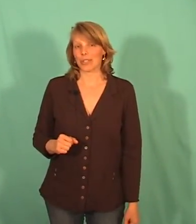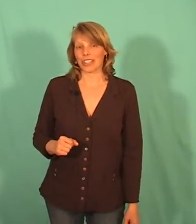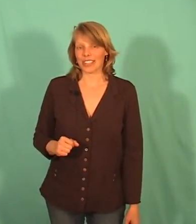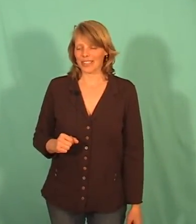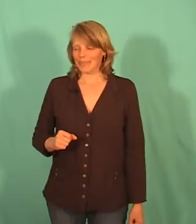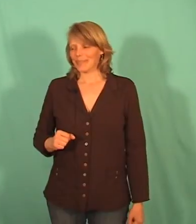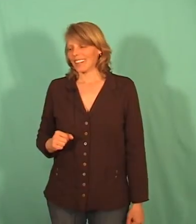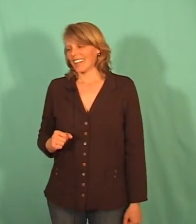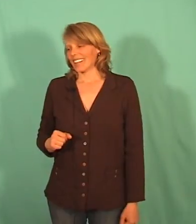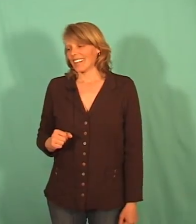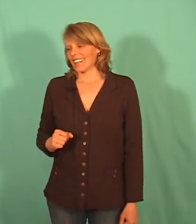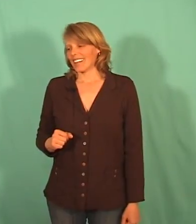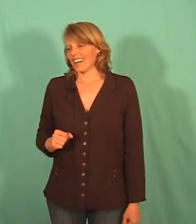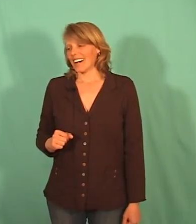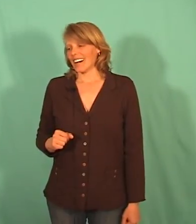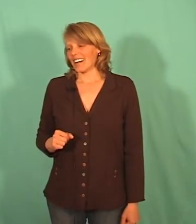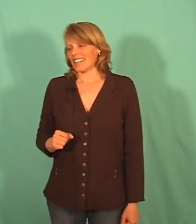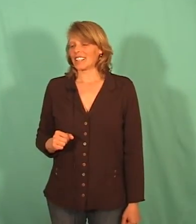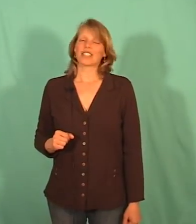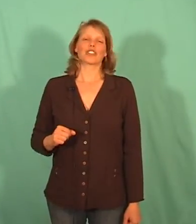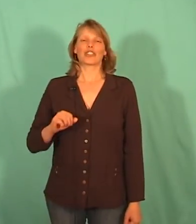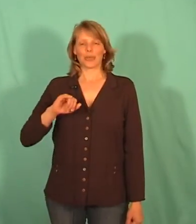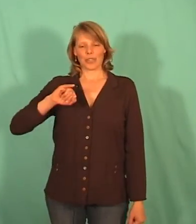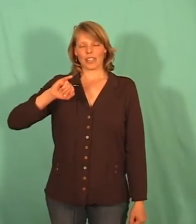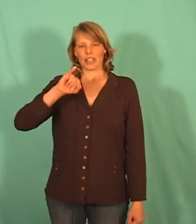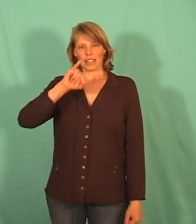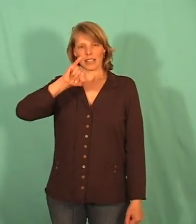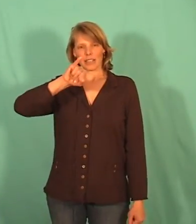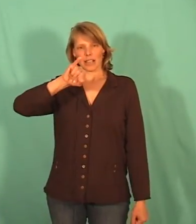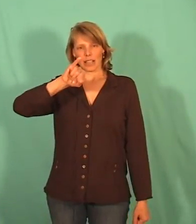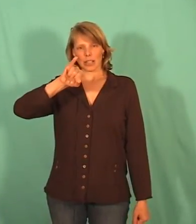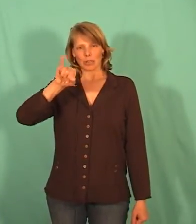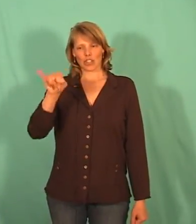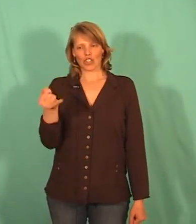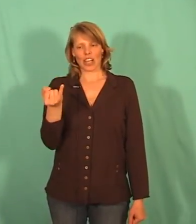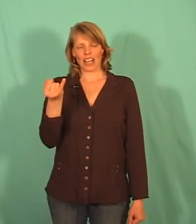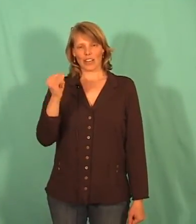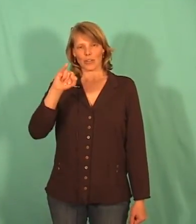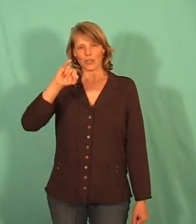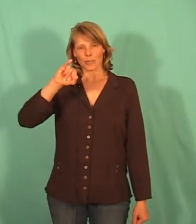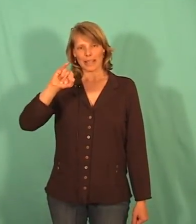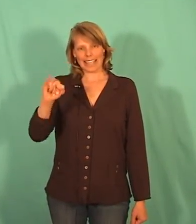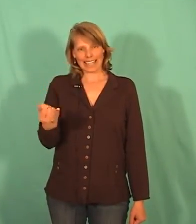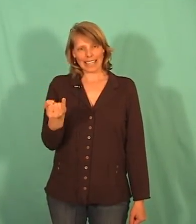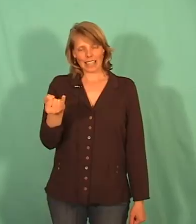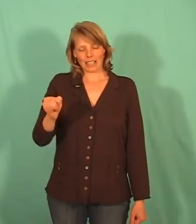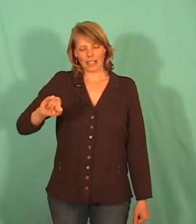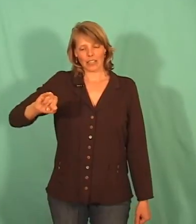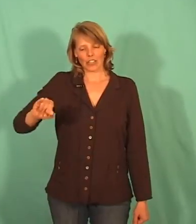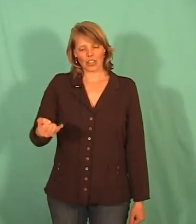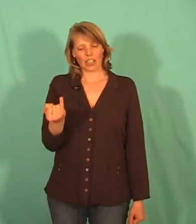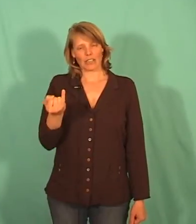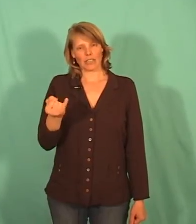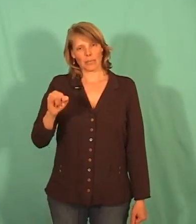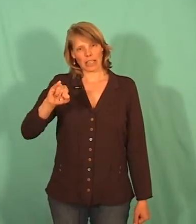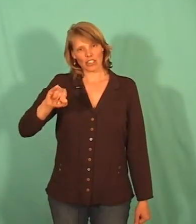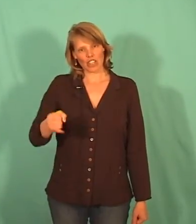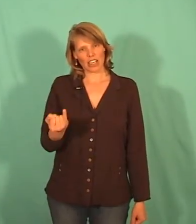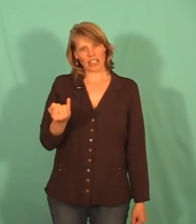it. Next is juice. This is a sign language J. Use your pinky and just kind of make a J in the